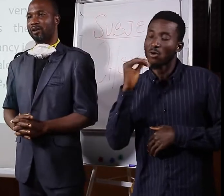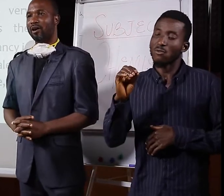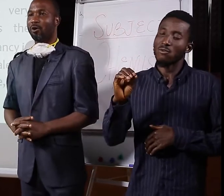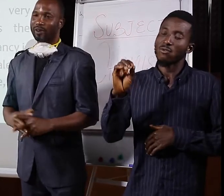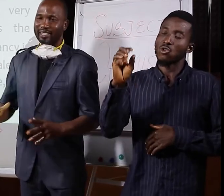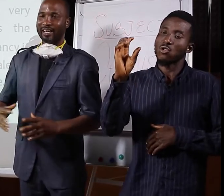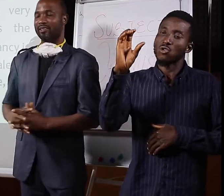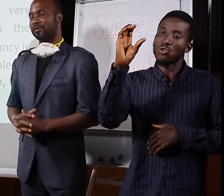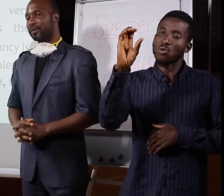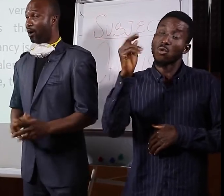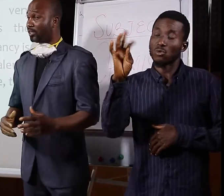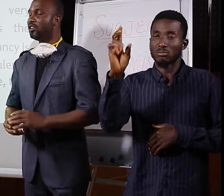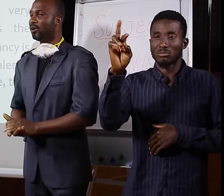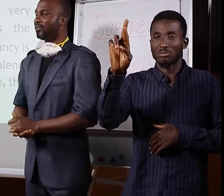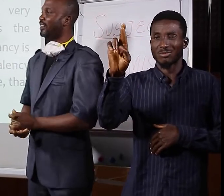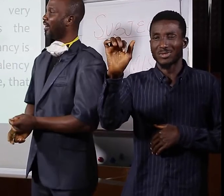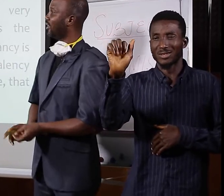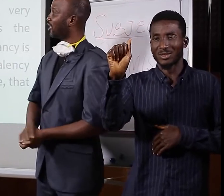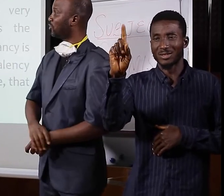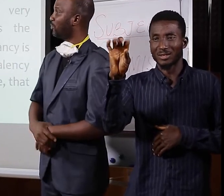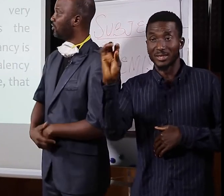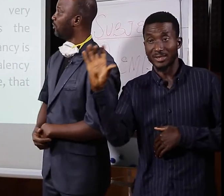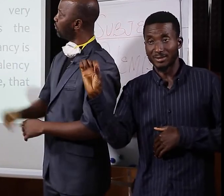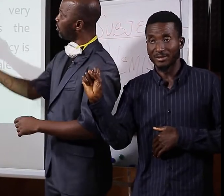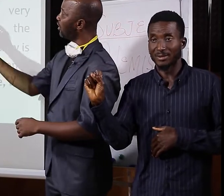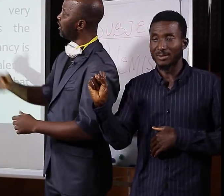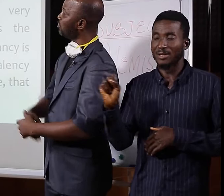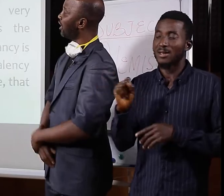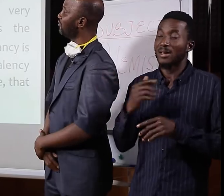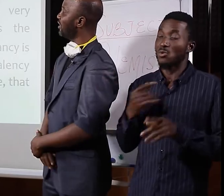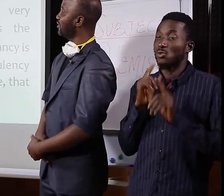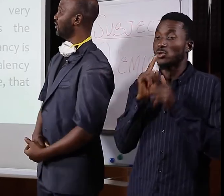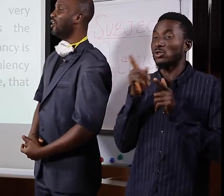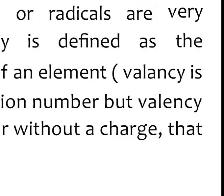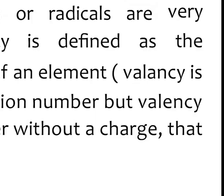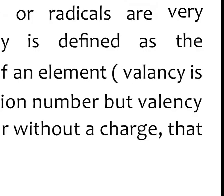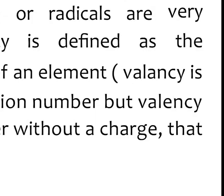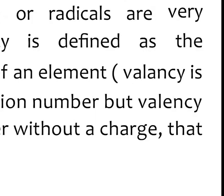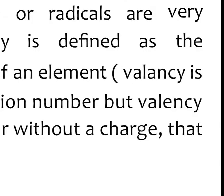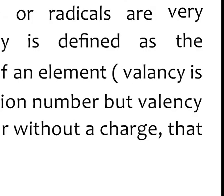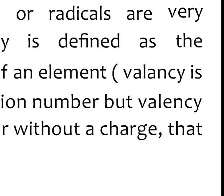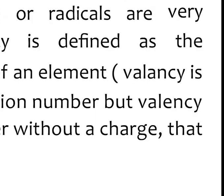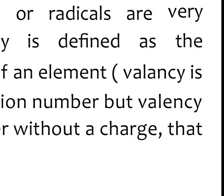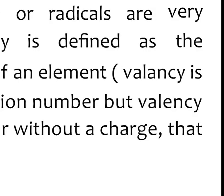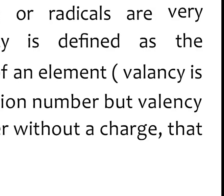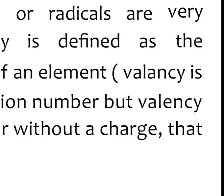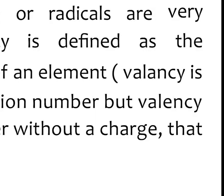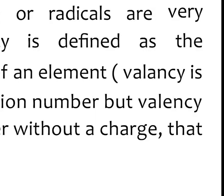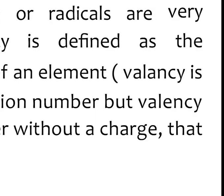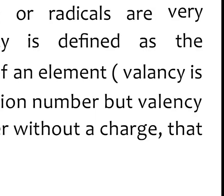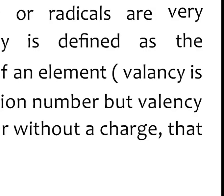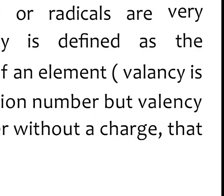atoms or radicals. Now, I'll tell you what the radical is as we proceed. But of course, let's look at valency. Valency in chemistry is